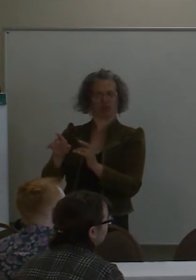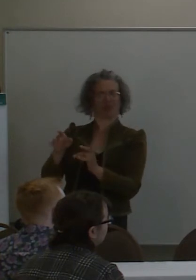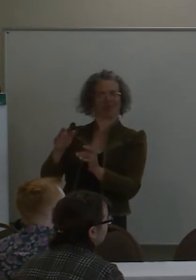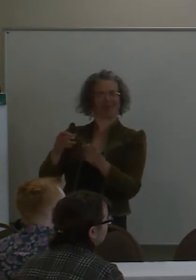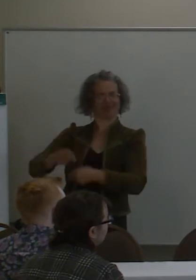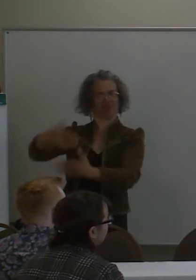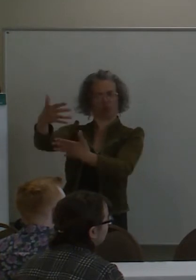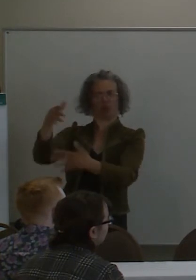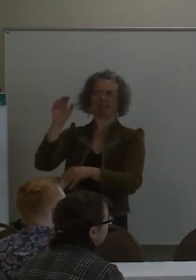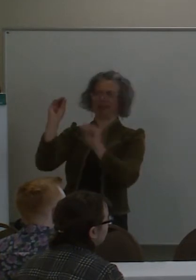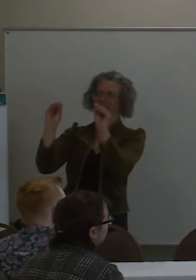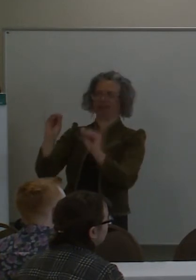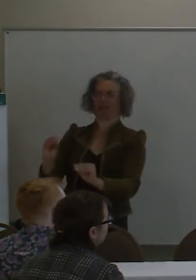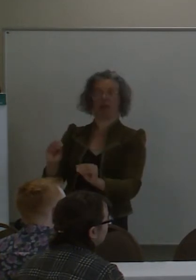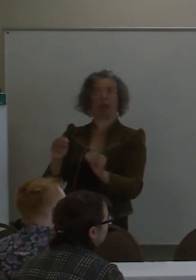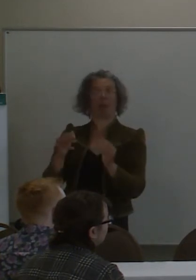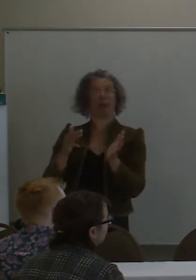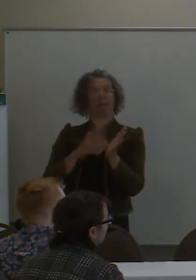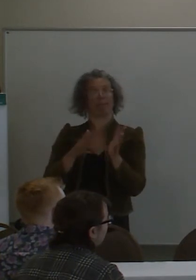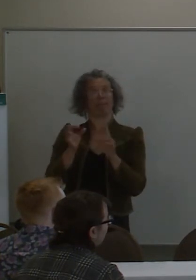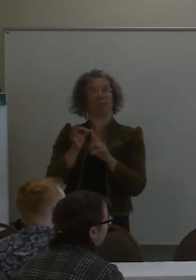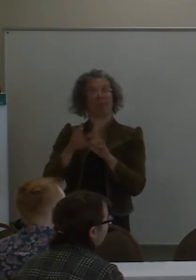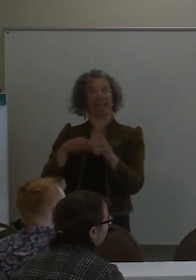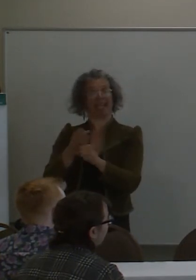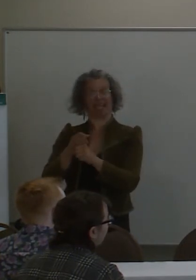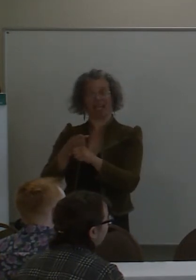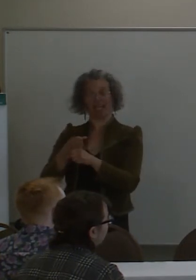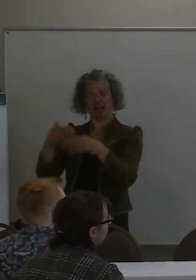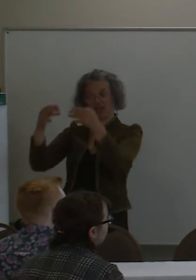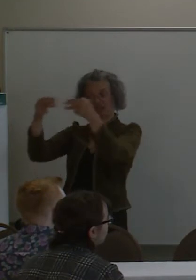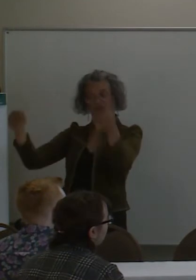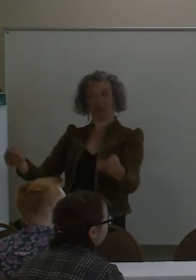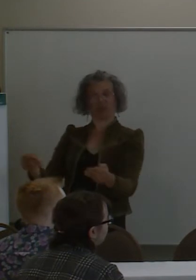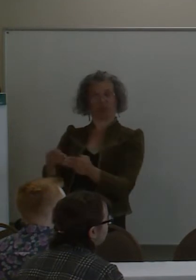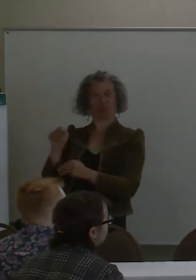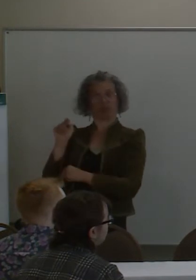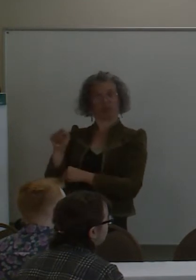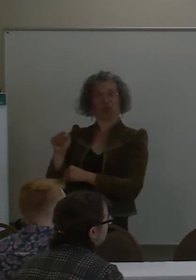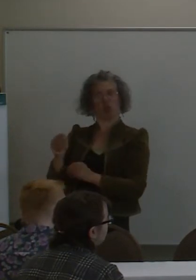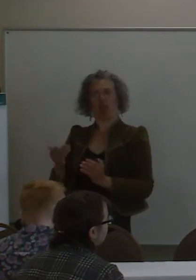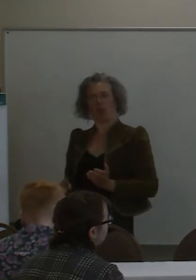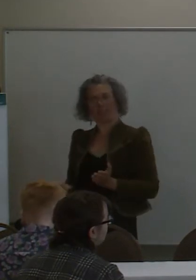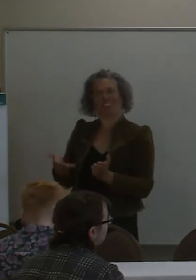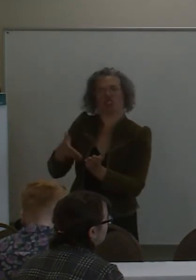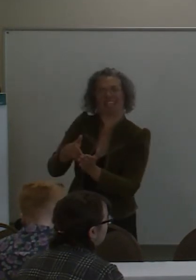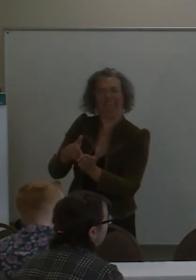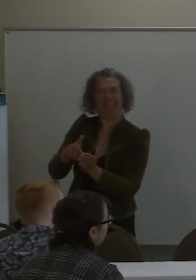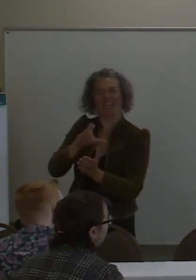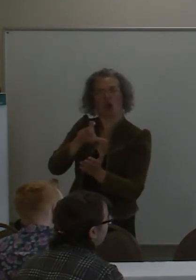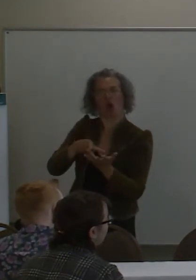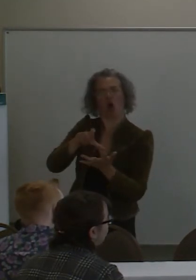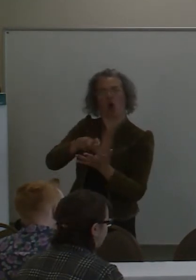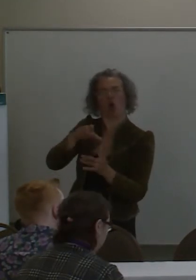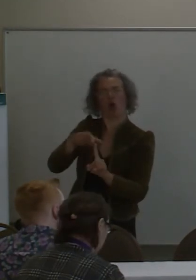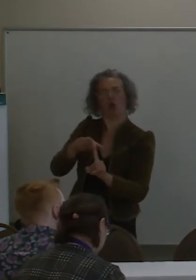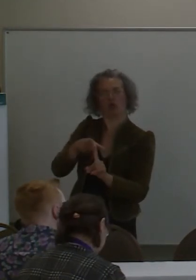and the mapping module that was created for us, we just had to add a geographic coding for it to